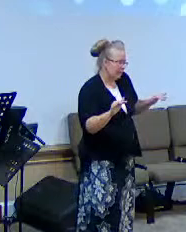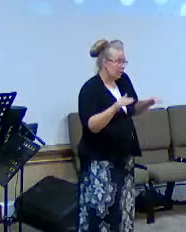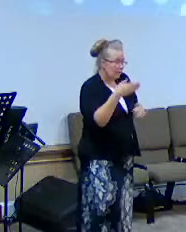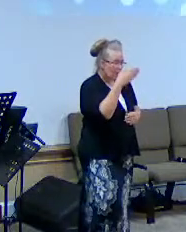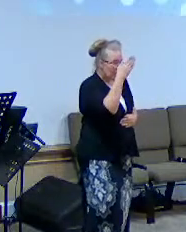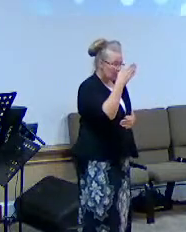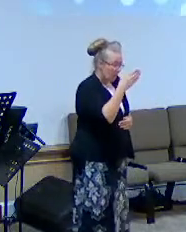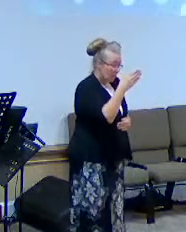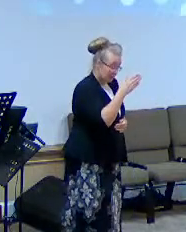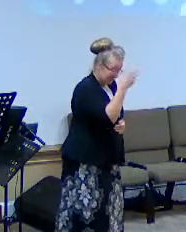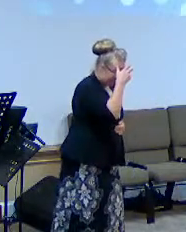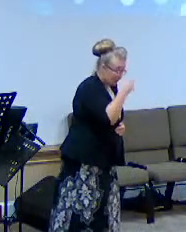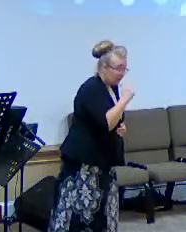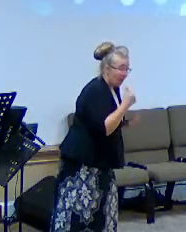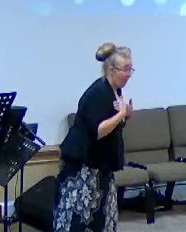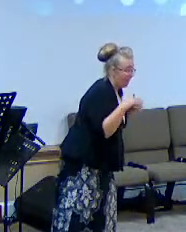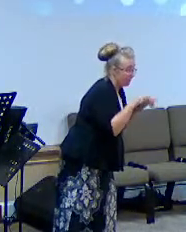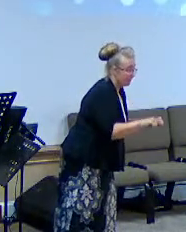get that ability.